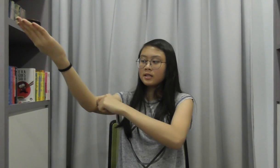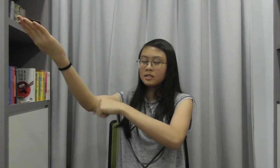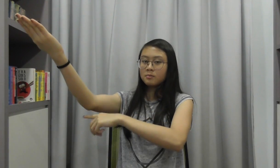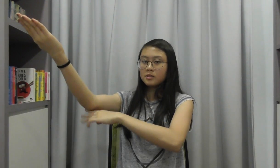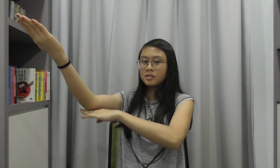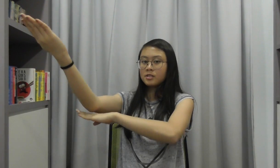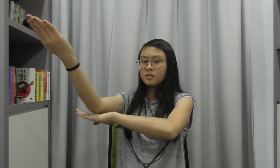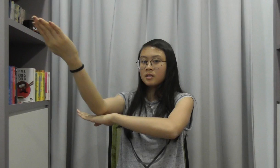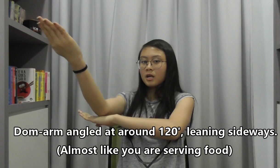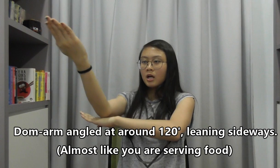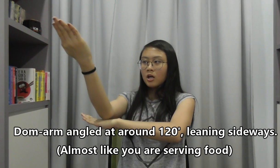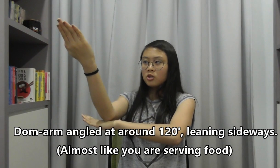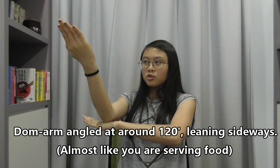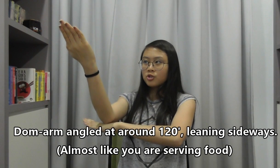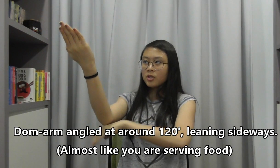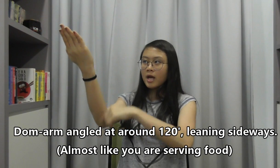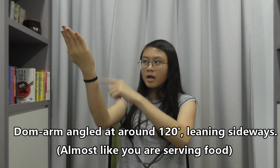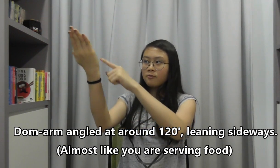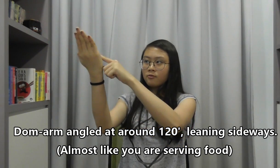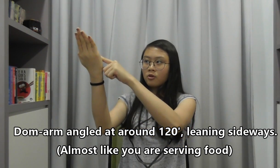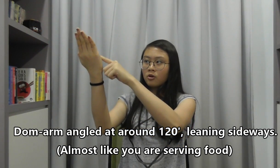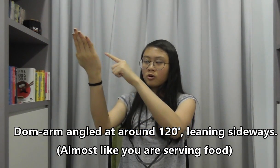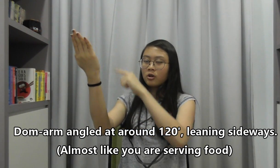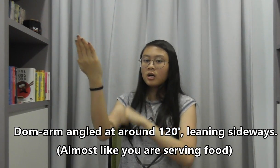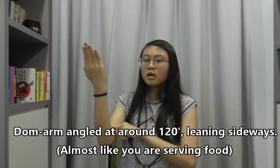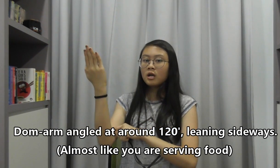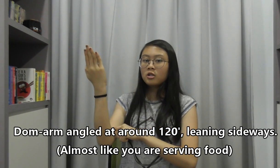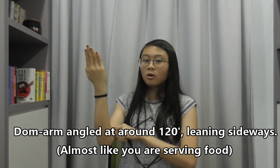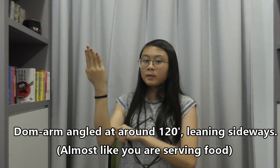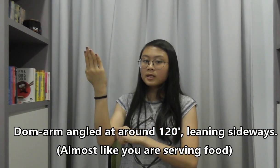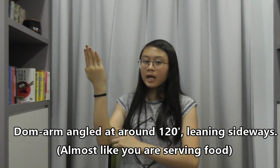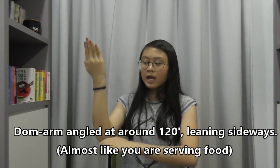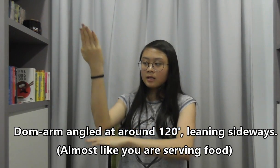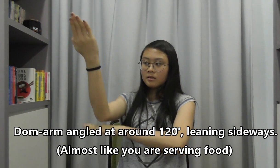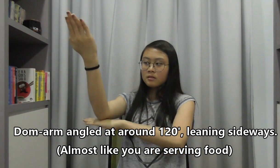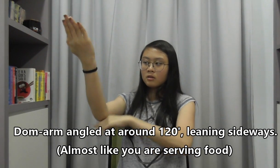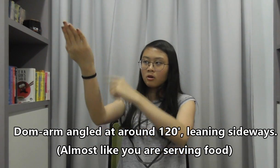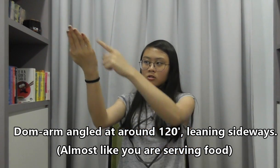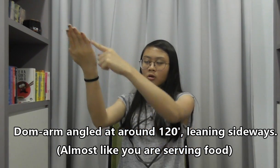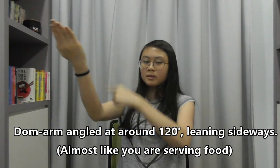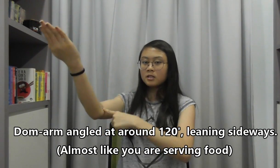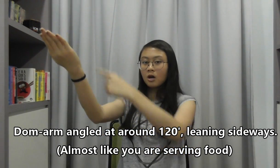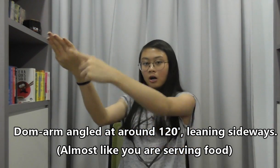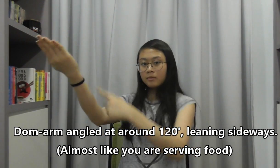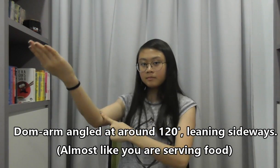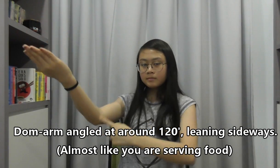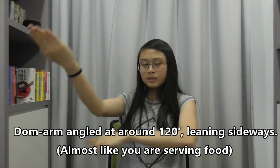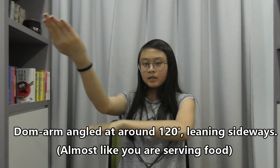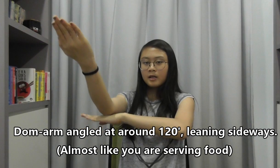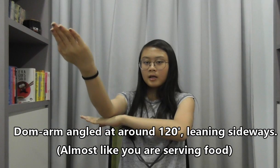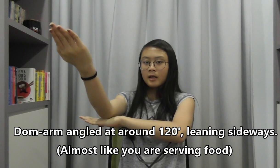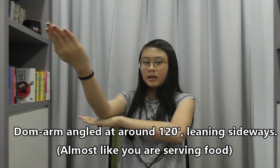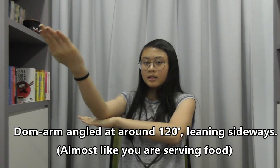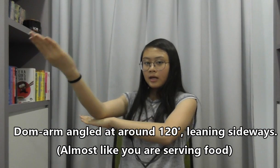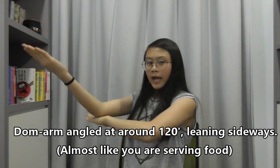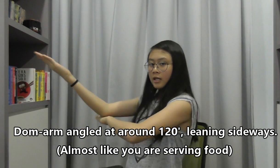this position, you should have your dominant hand or dominant arm